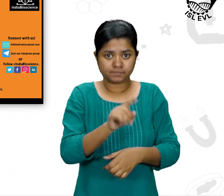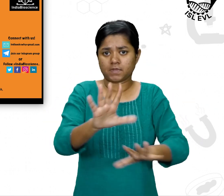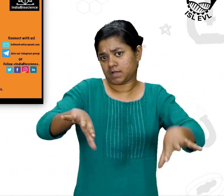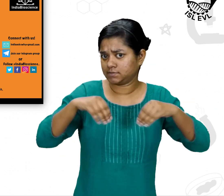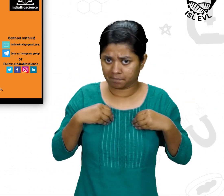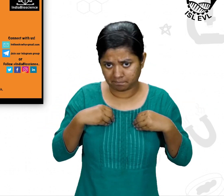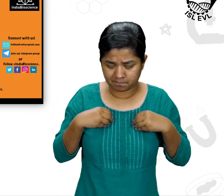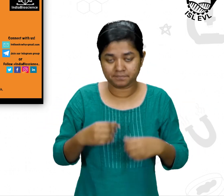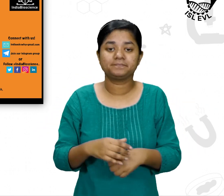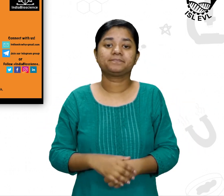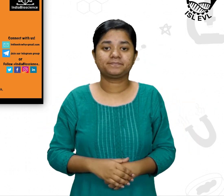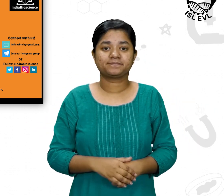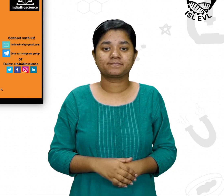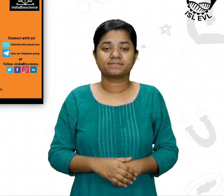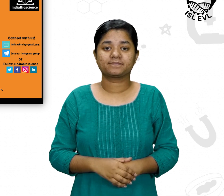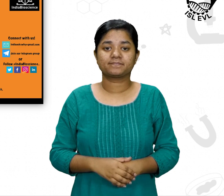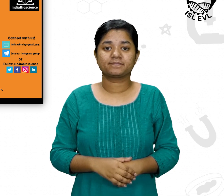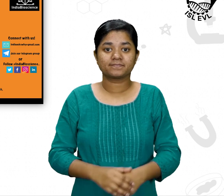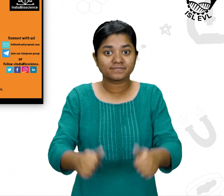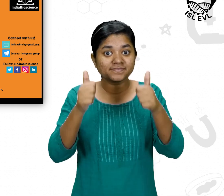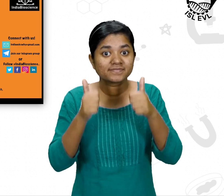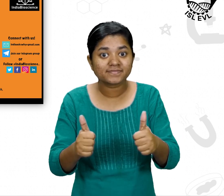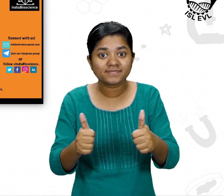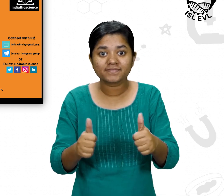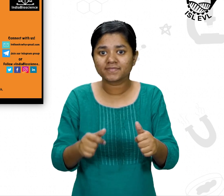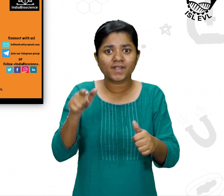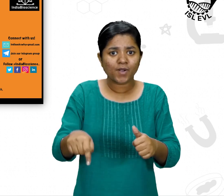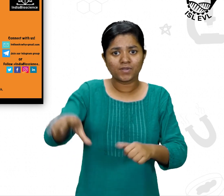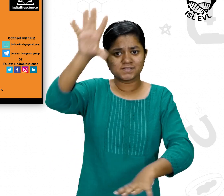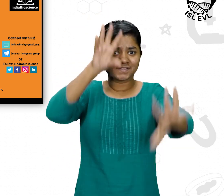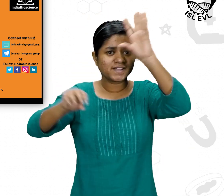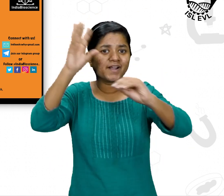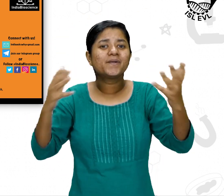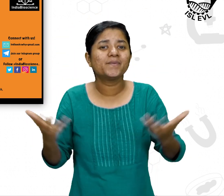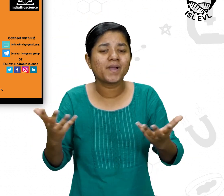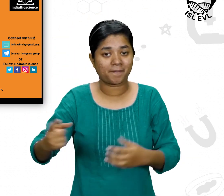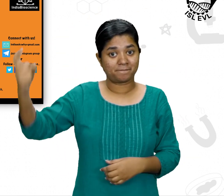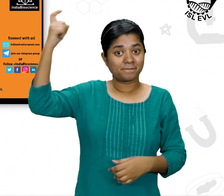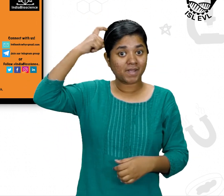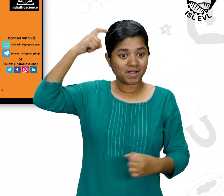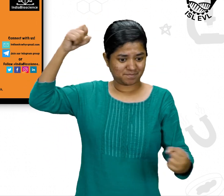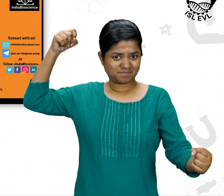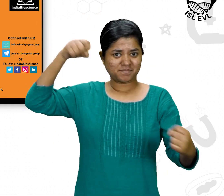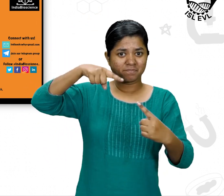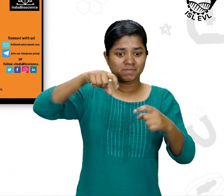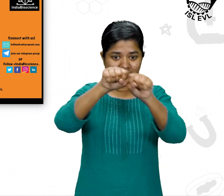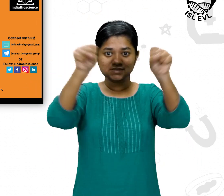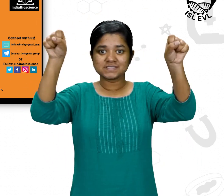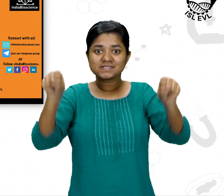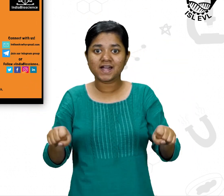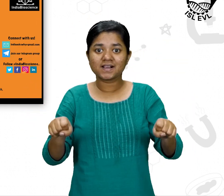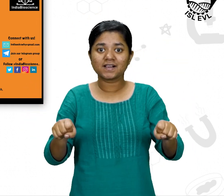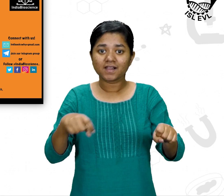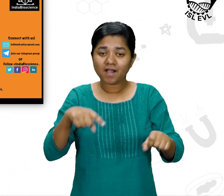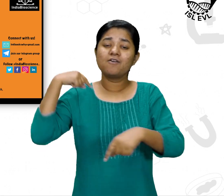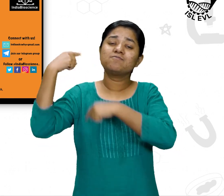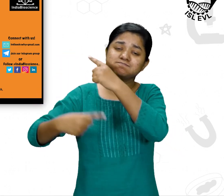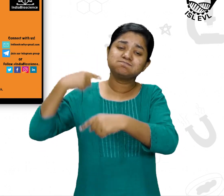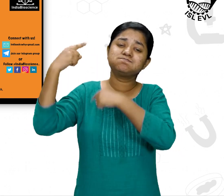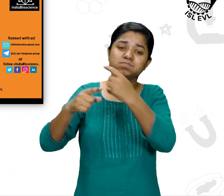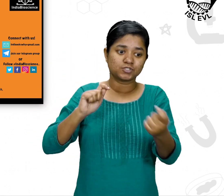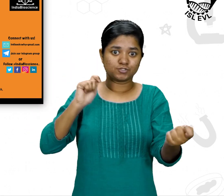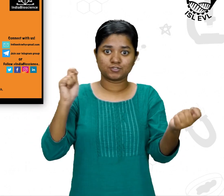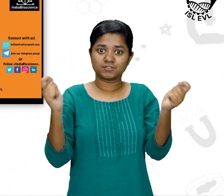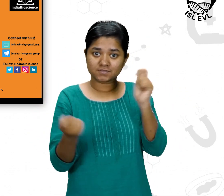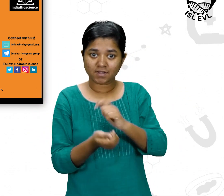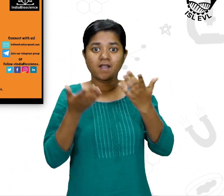So, what did we learn today, Utsuka? It's our brain wiring which has evolved over the years to think that